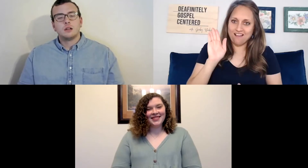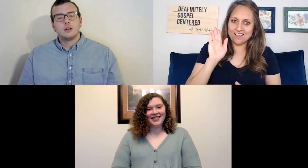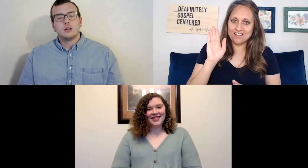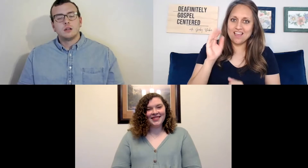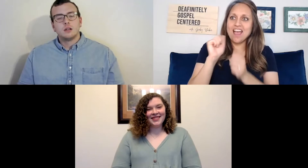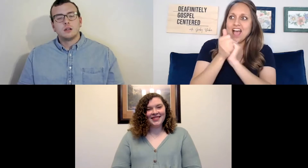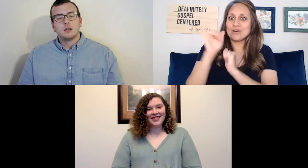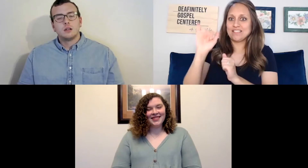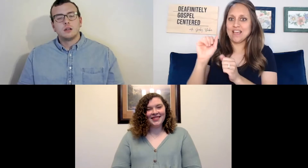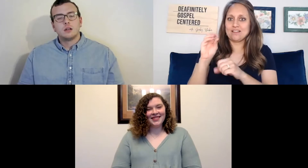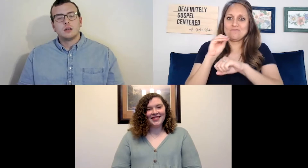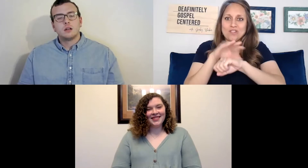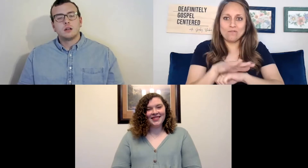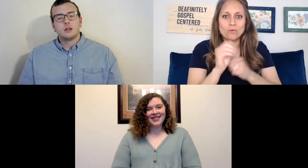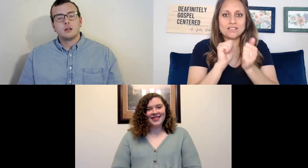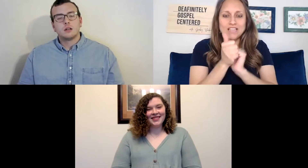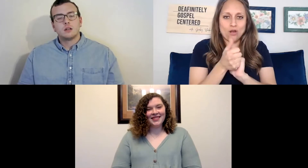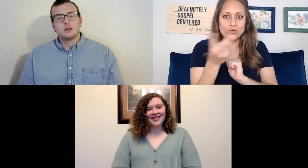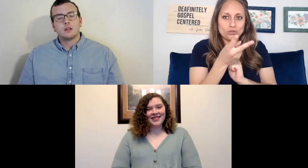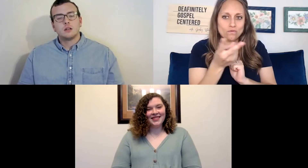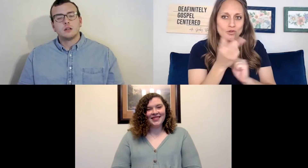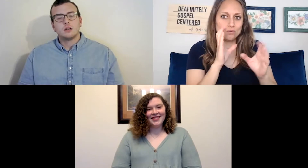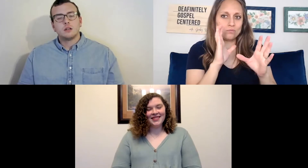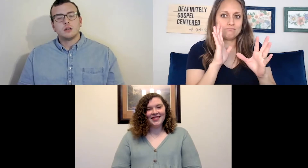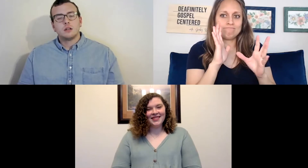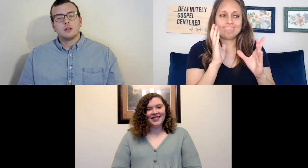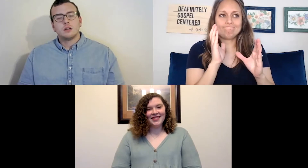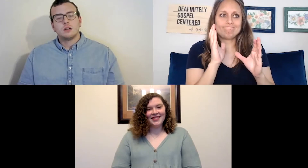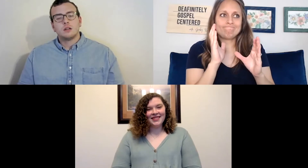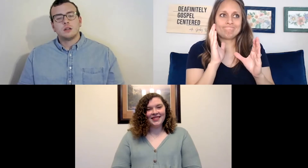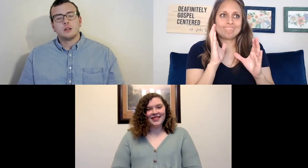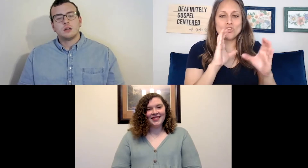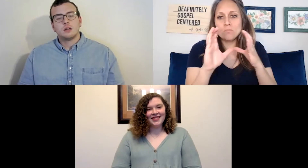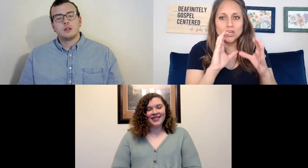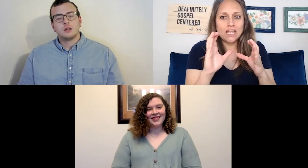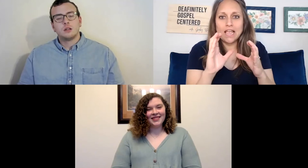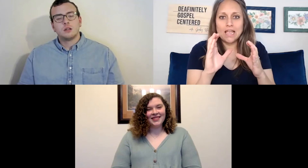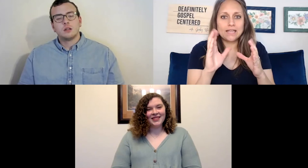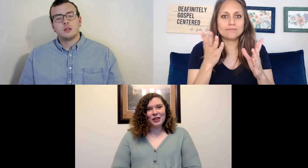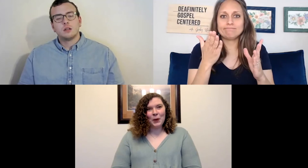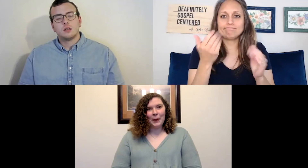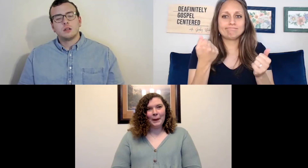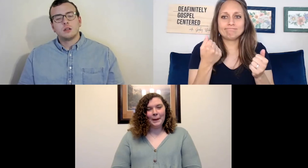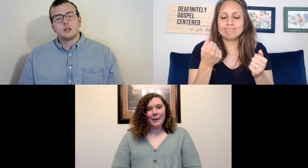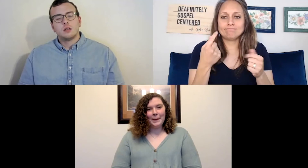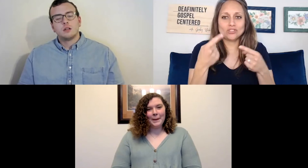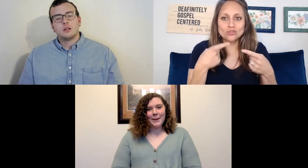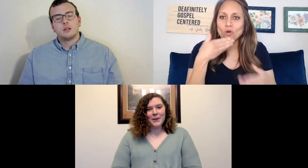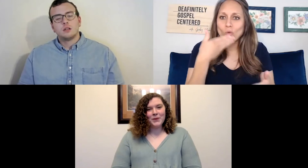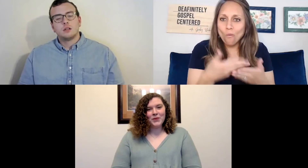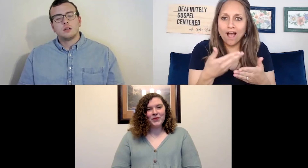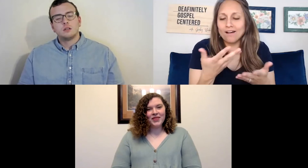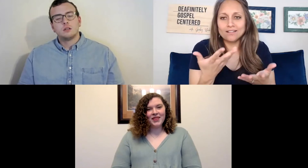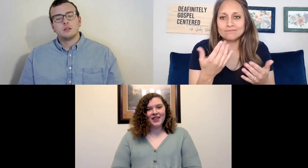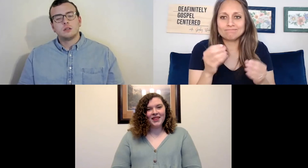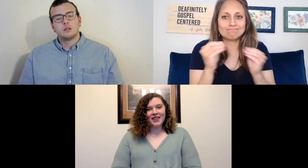with God affect your relationship with each other, or how you guys communicate with each other?